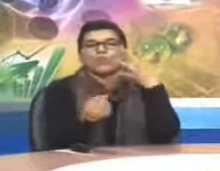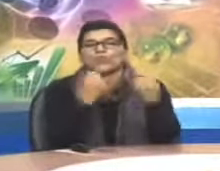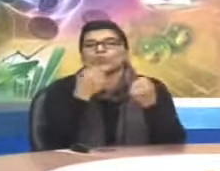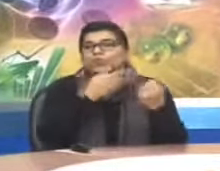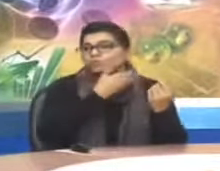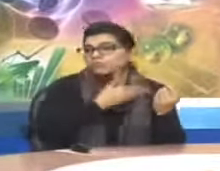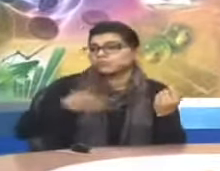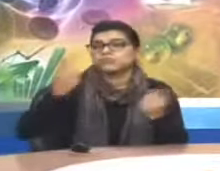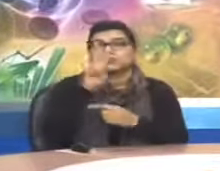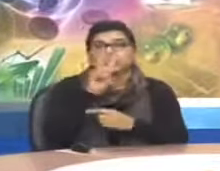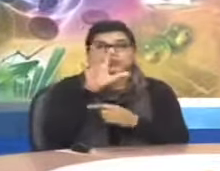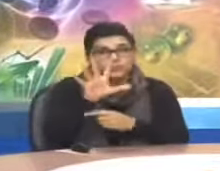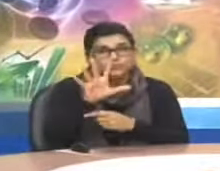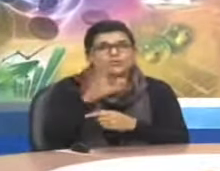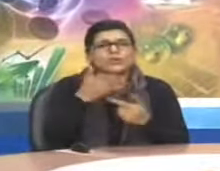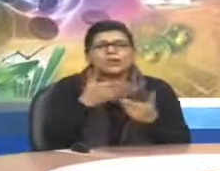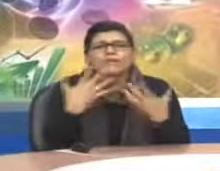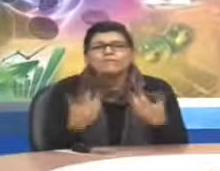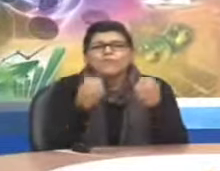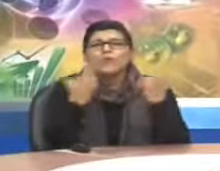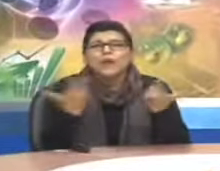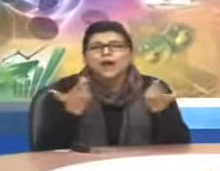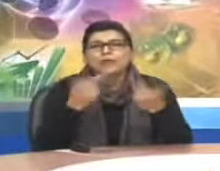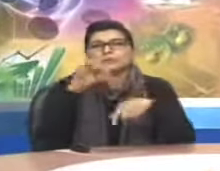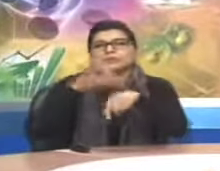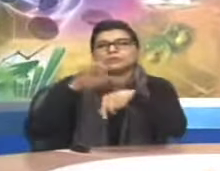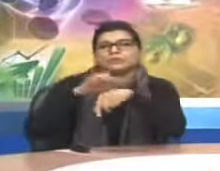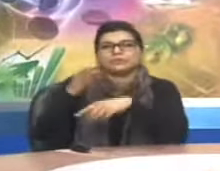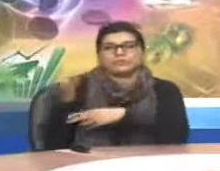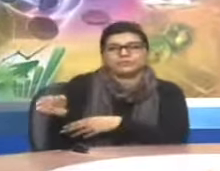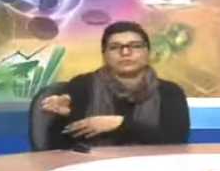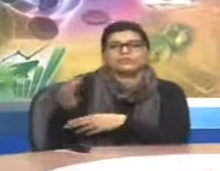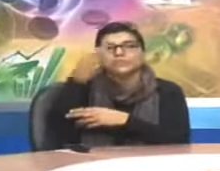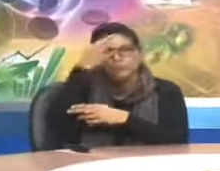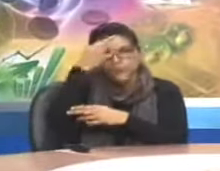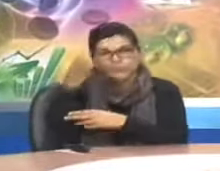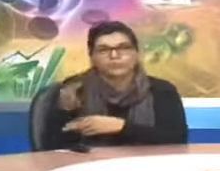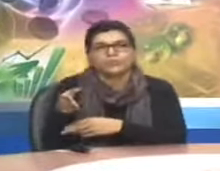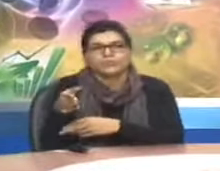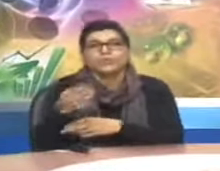are associated with the solid wastes,